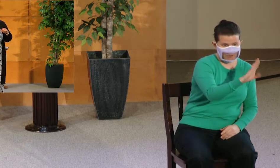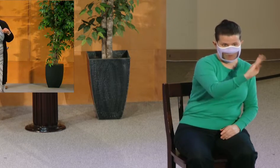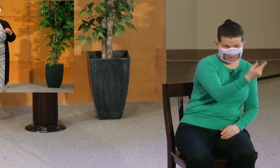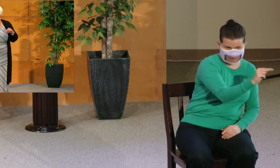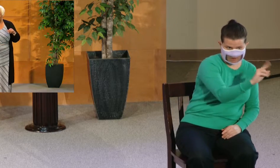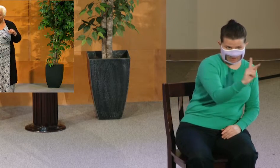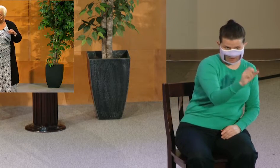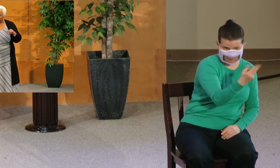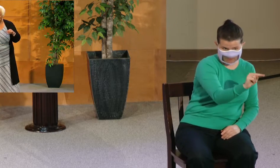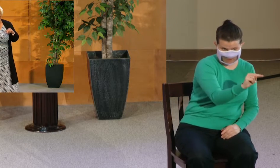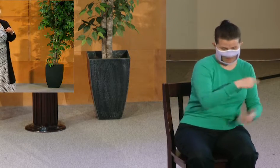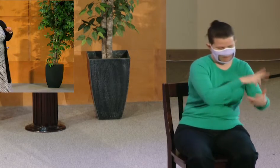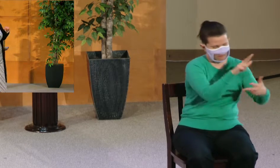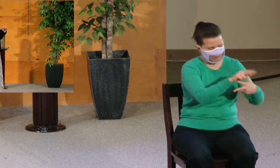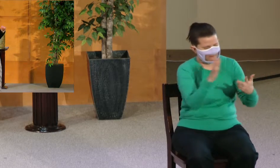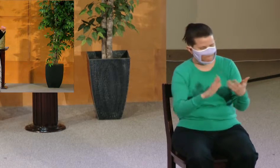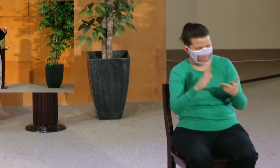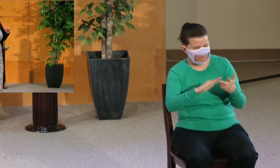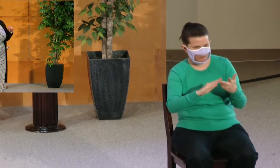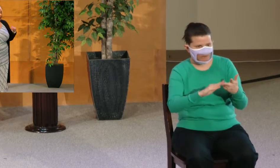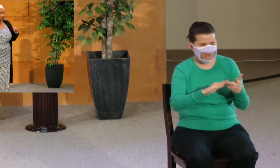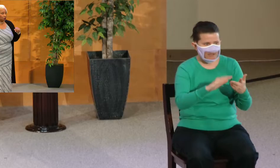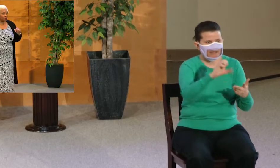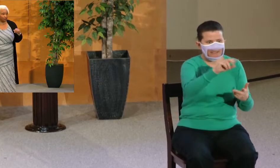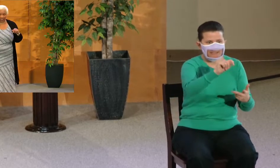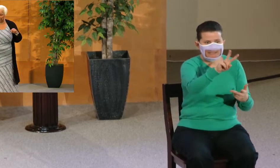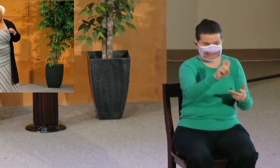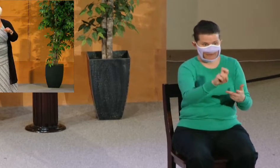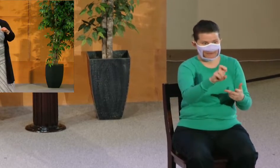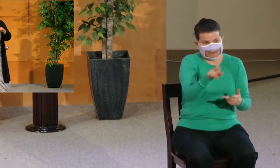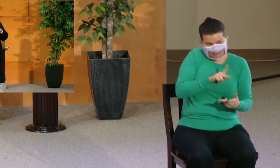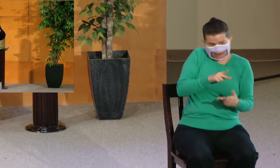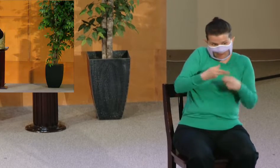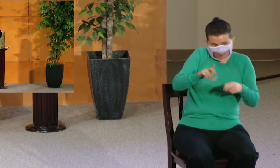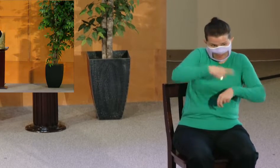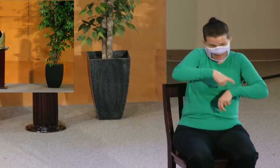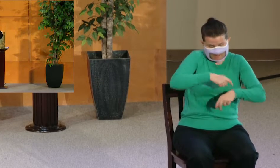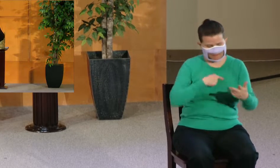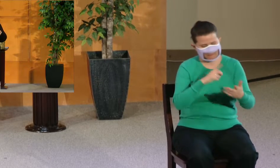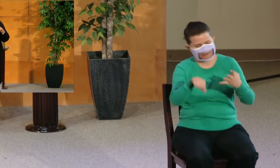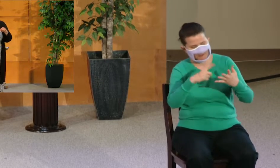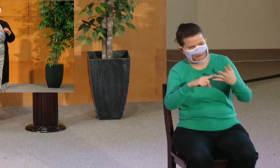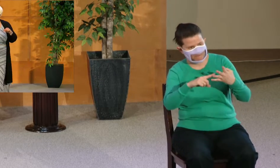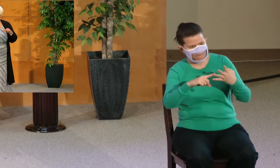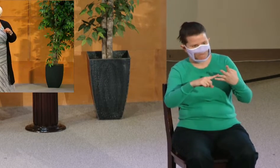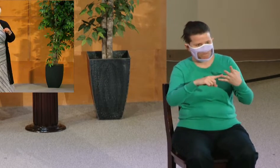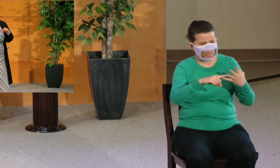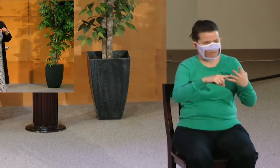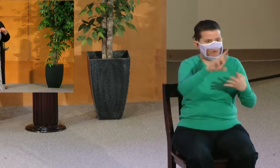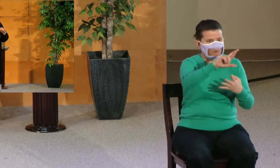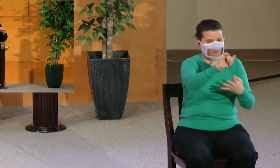Kristen. And then after they left, Rev Steve came back for a short period of time. And then Reverend Ross came